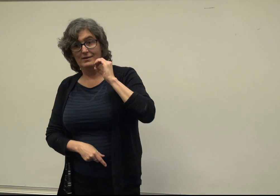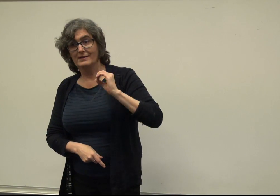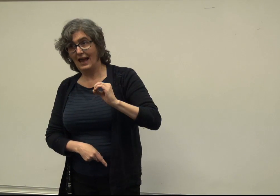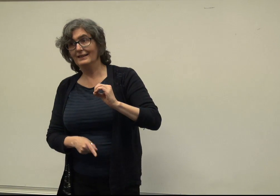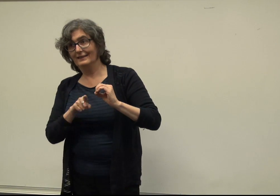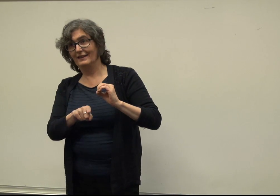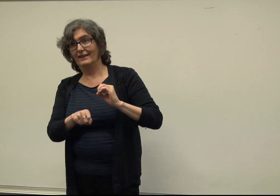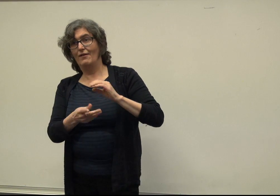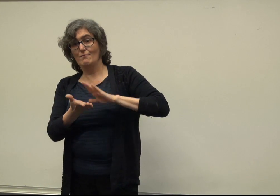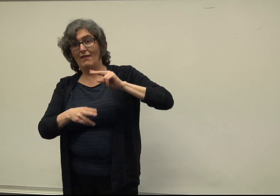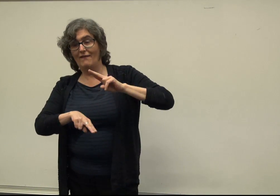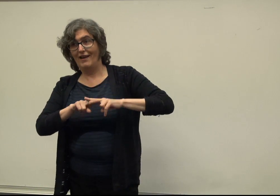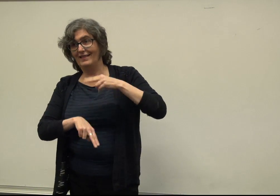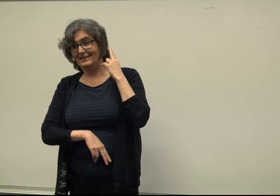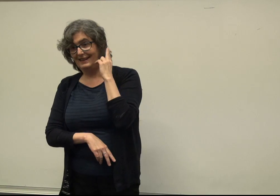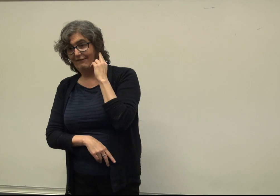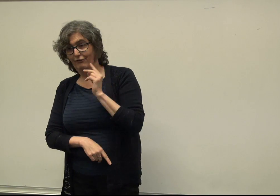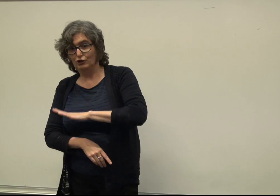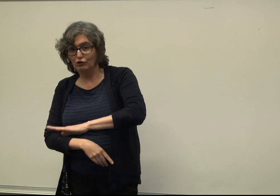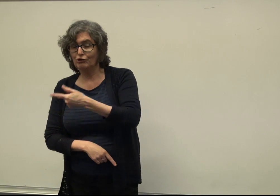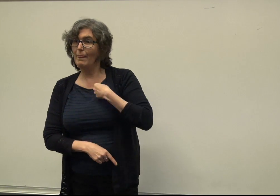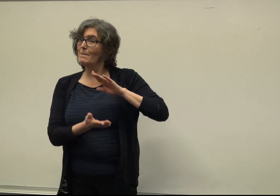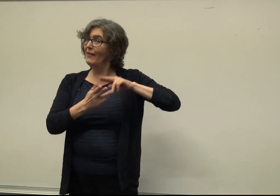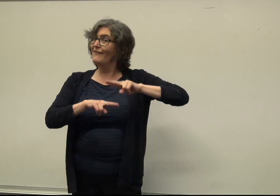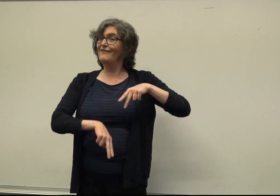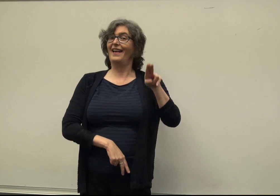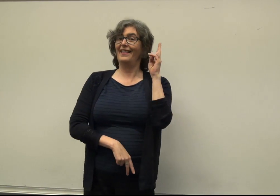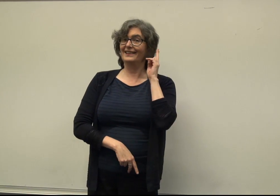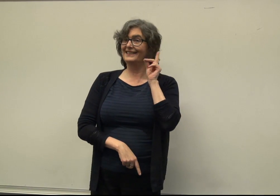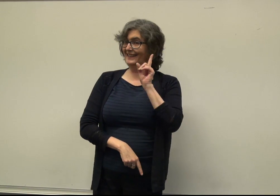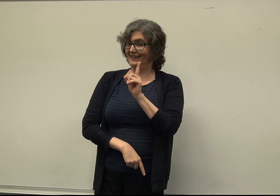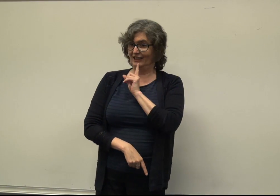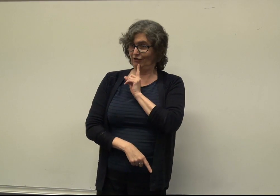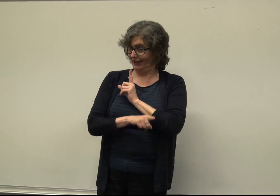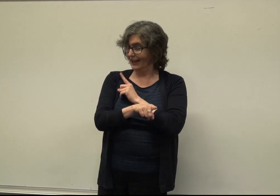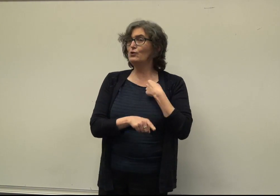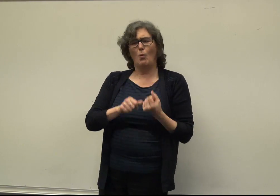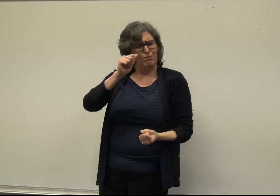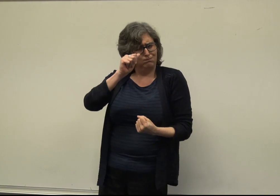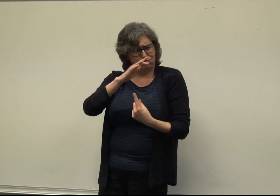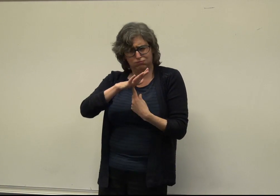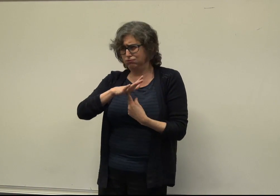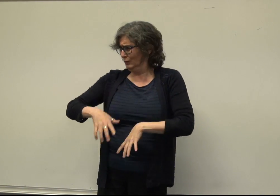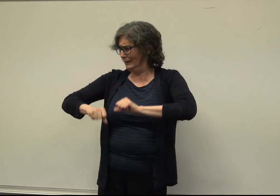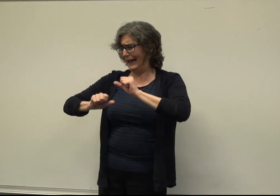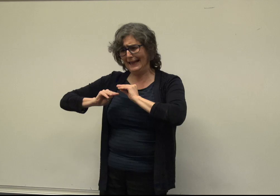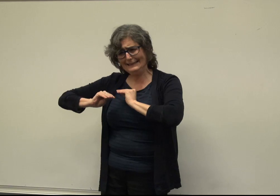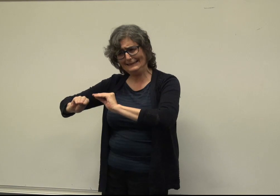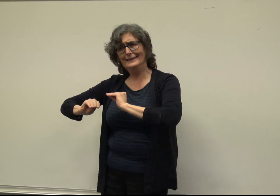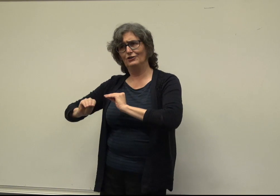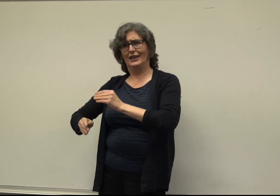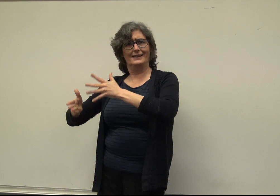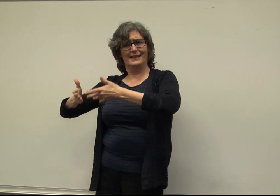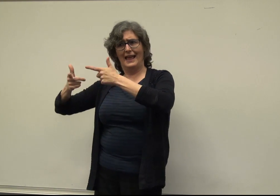don't necessarily know sign language. So introducing sign language as early as possible to both deaf